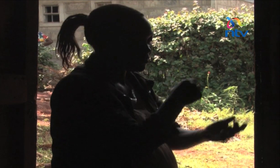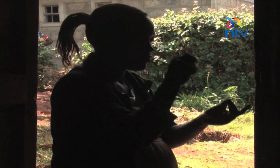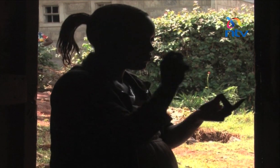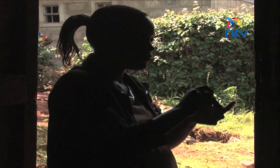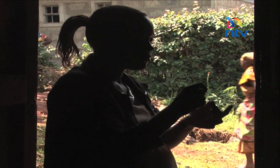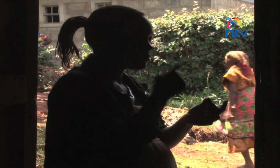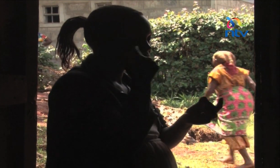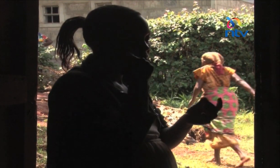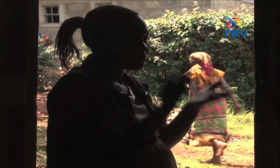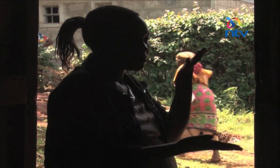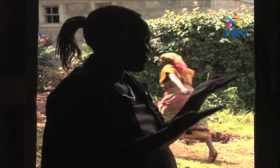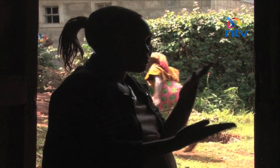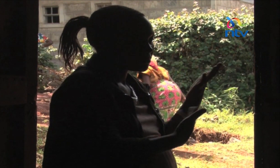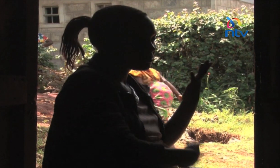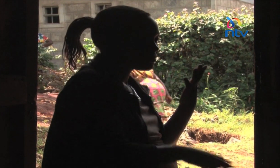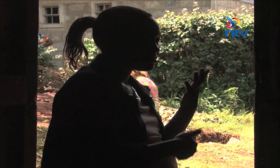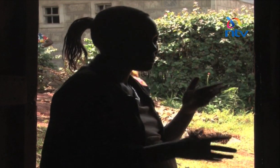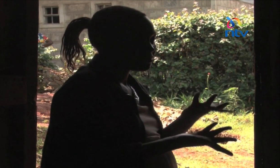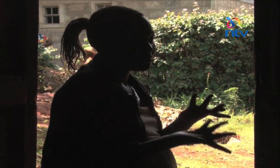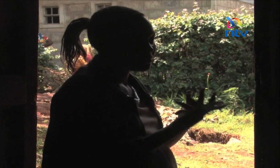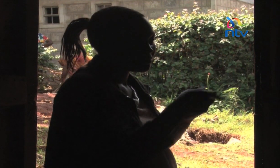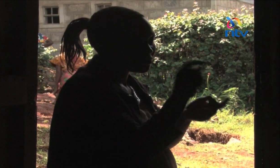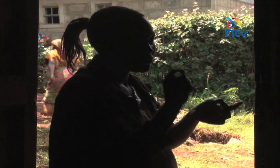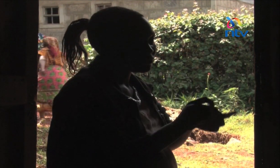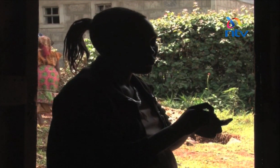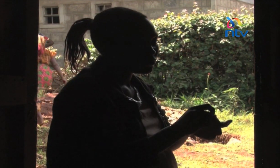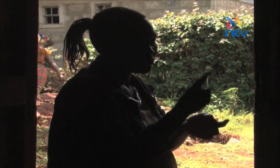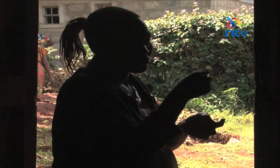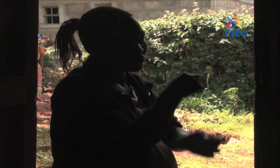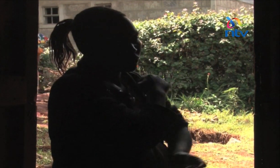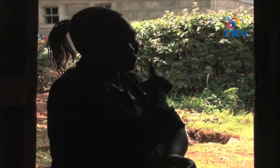then they released him, and no one gave any information on why.